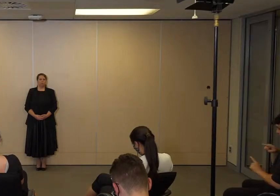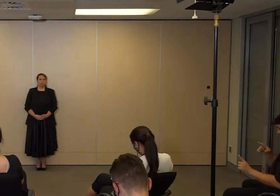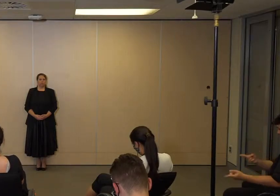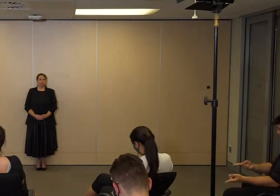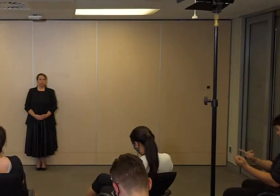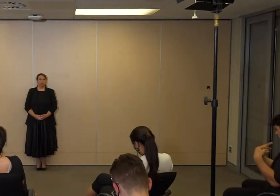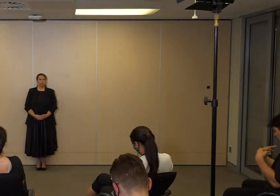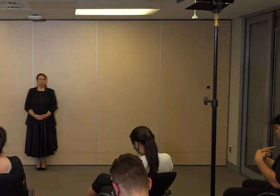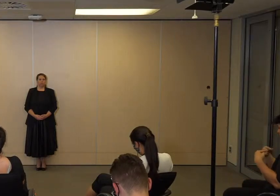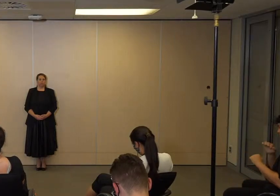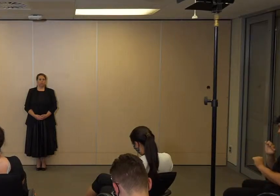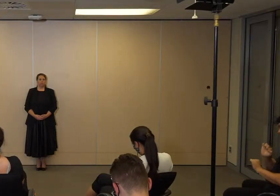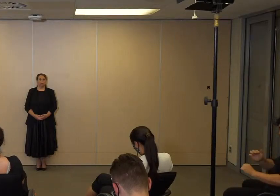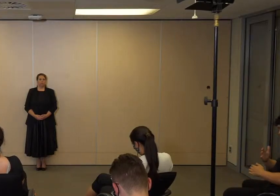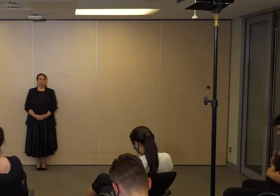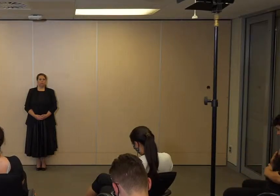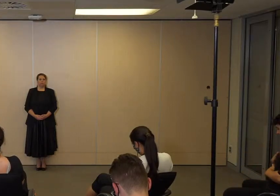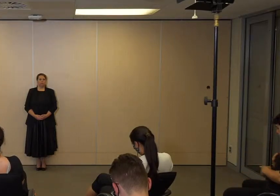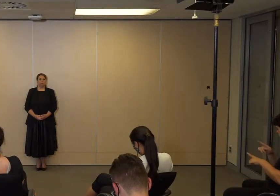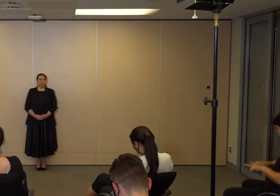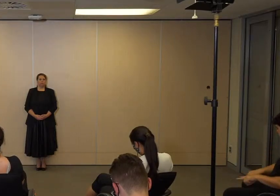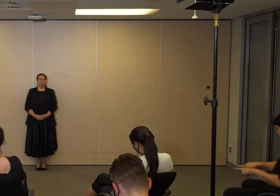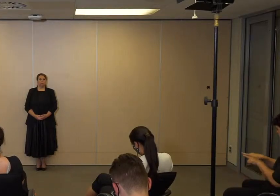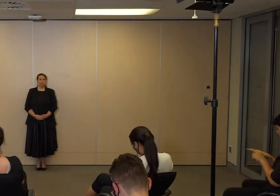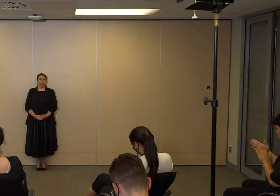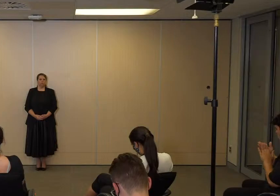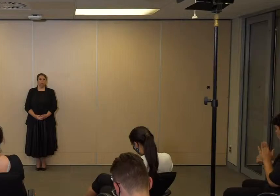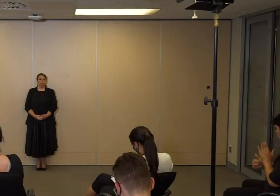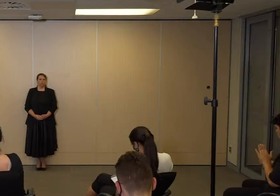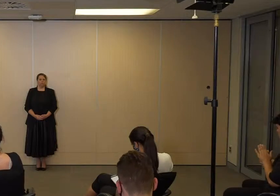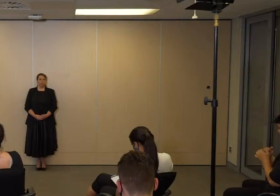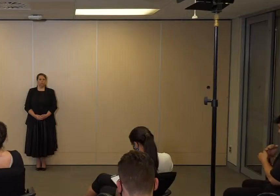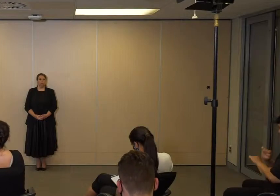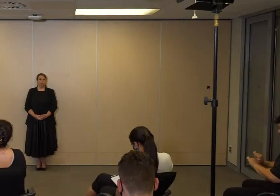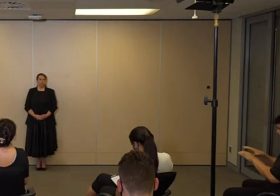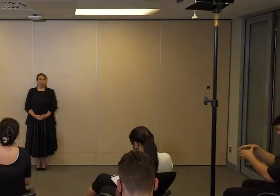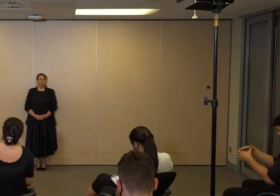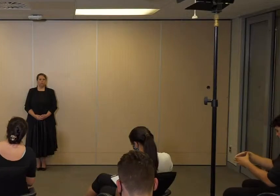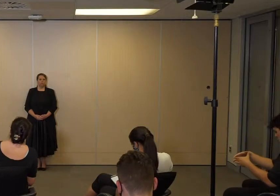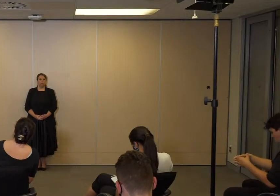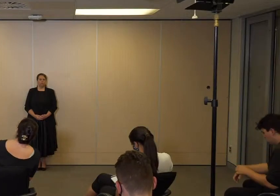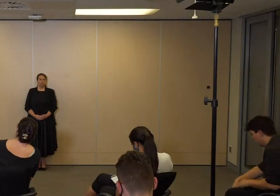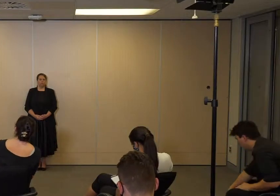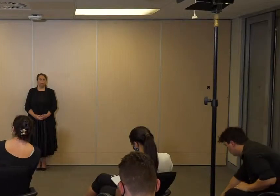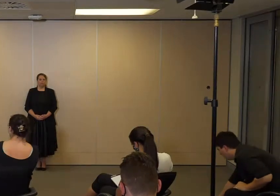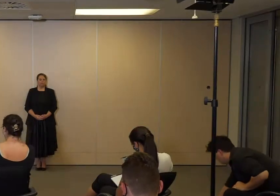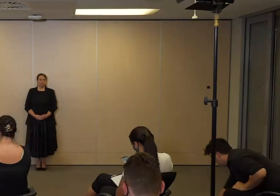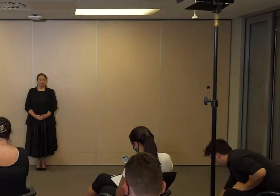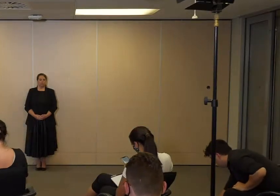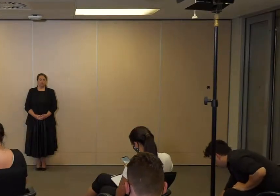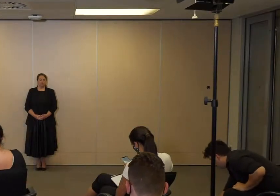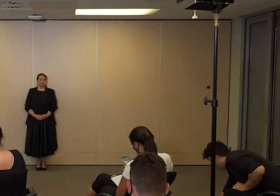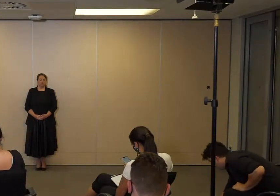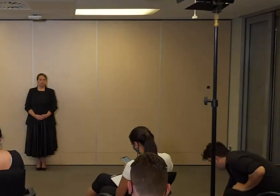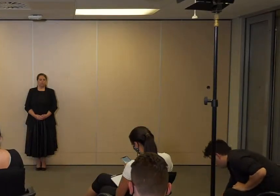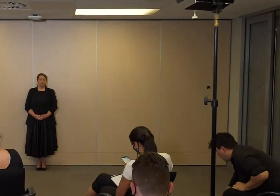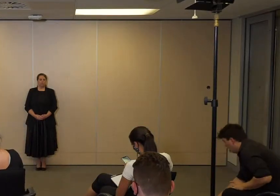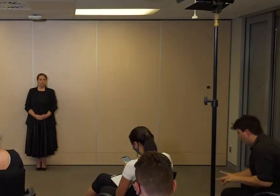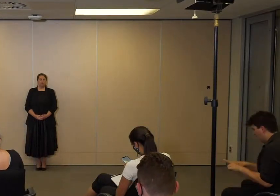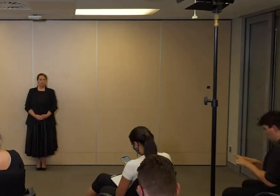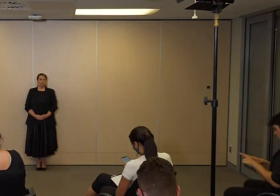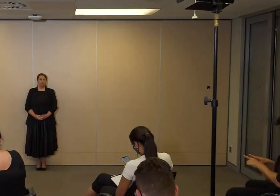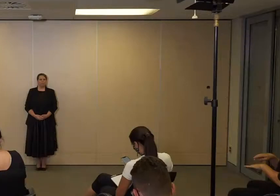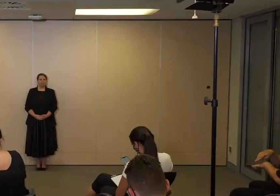midnight tomorrow. For Northland, Auckland and Coromandel Peninsula, mainly fine, the chance of a shower in the east this